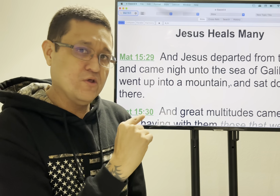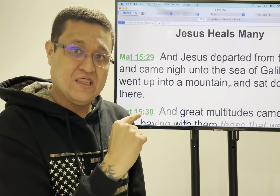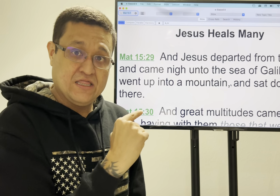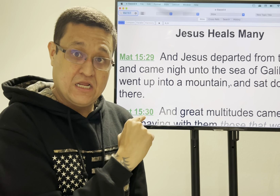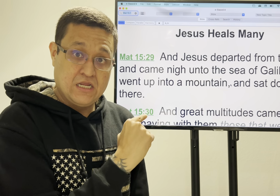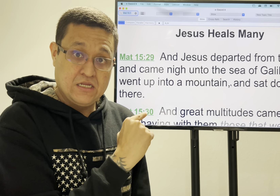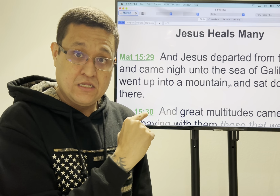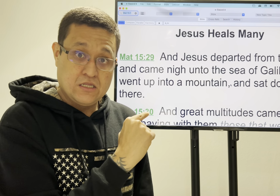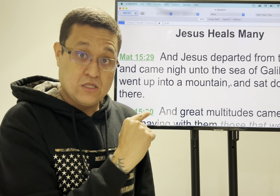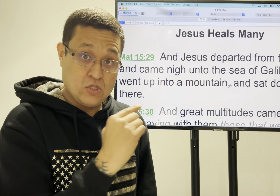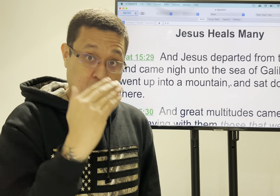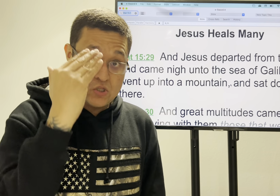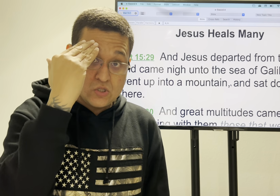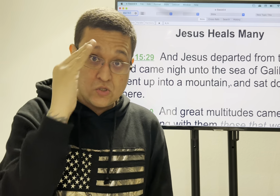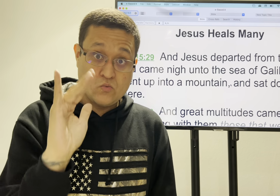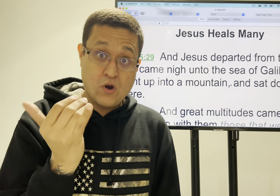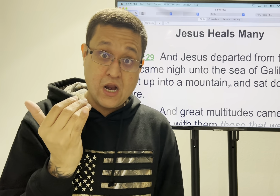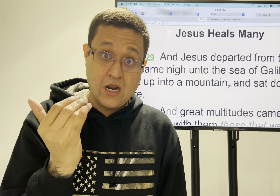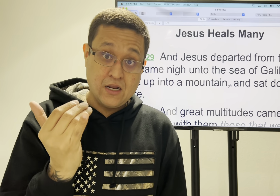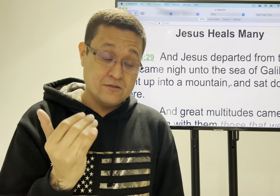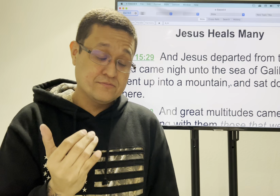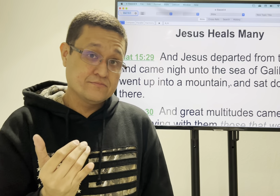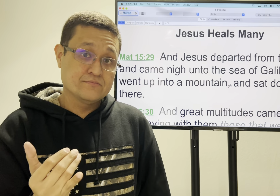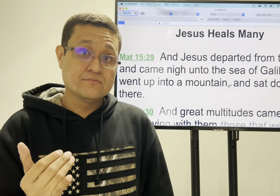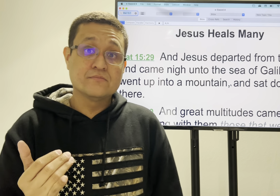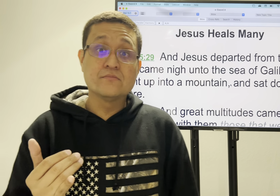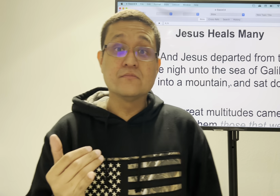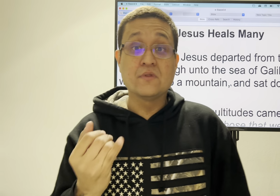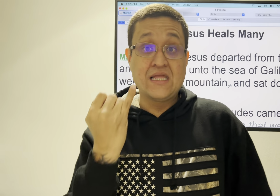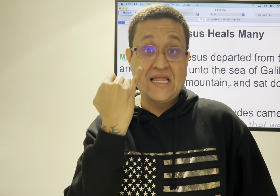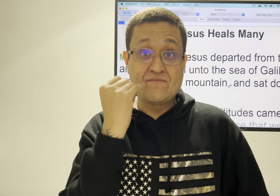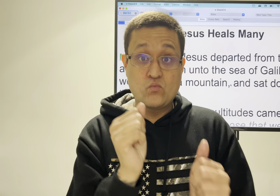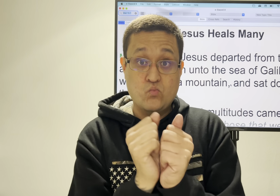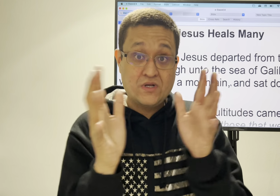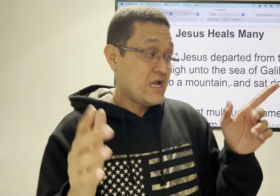I always like to put that there. You know why?